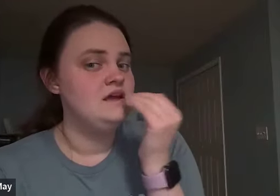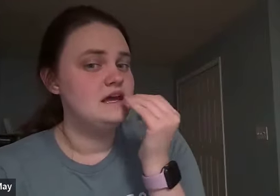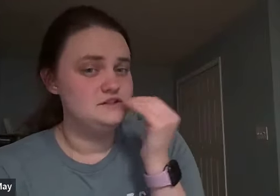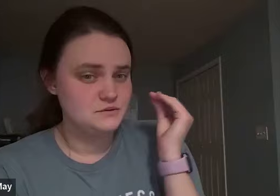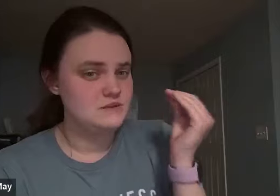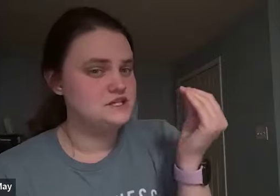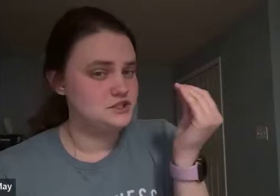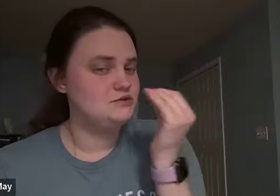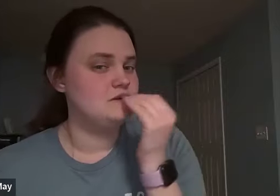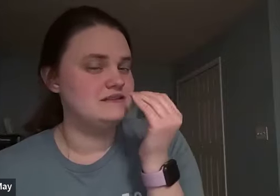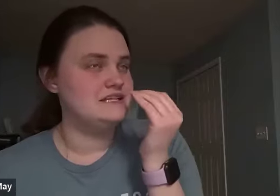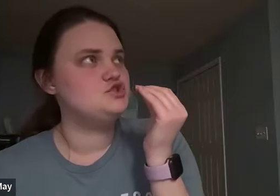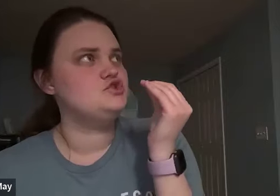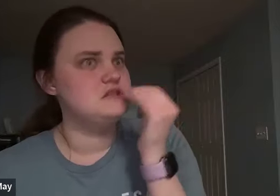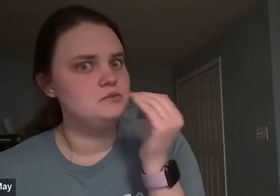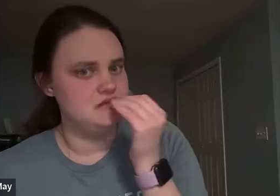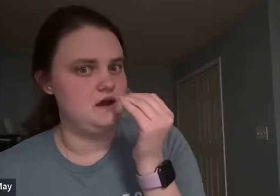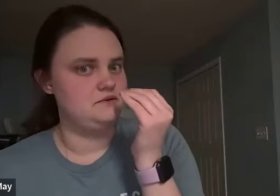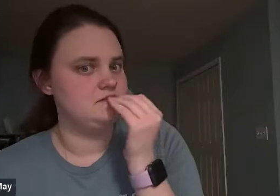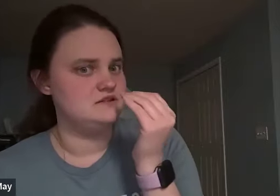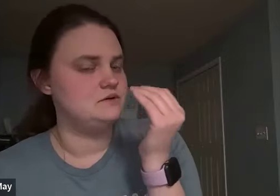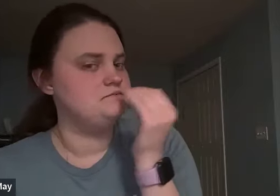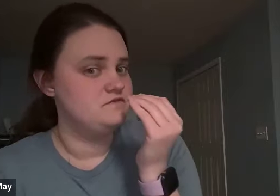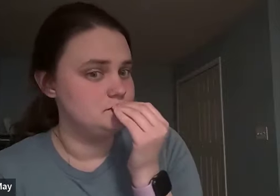And you do want to make sure you at least double tap this one, food.